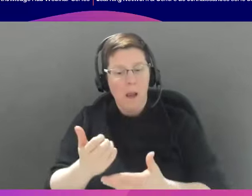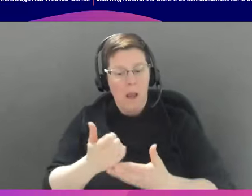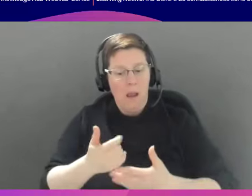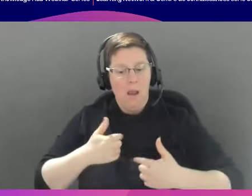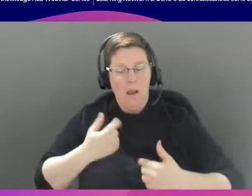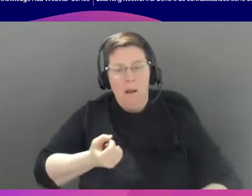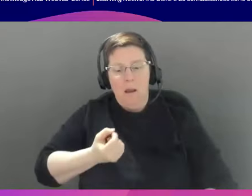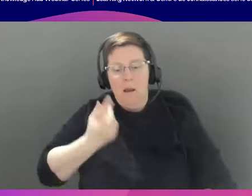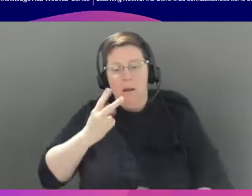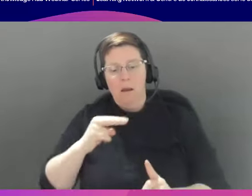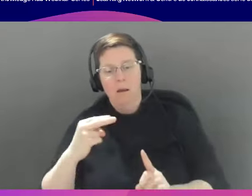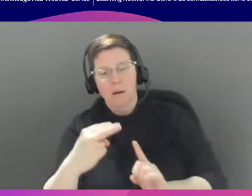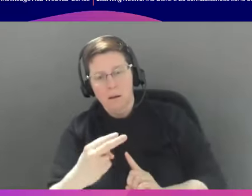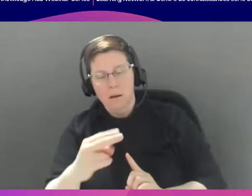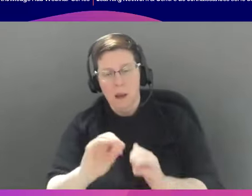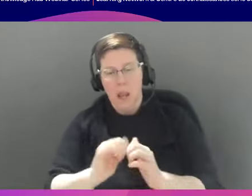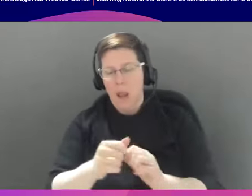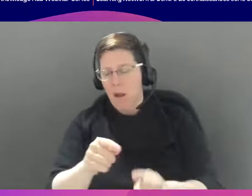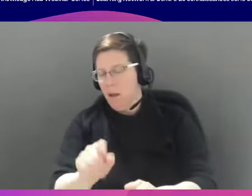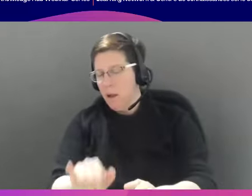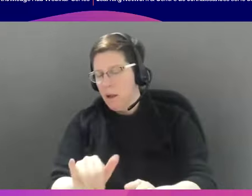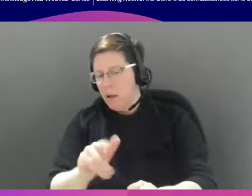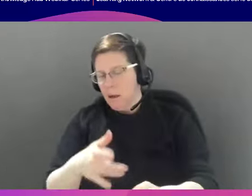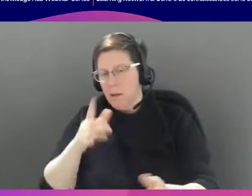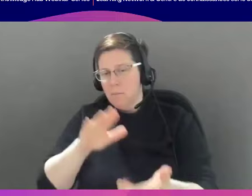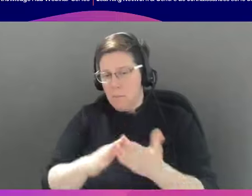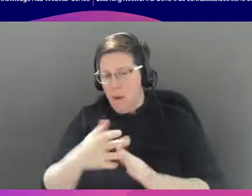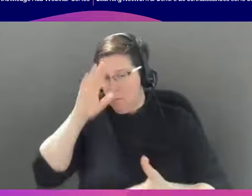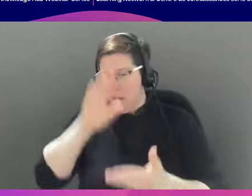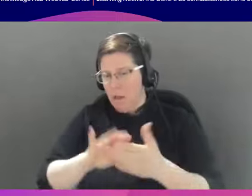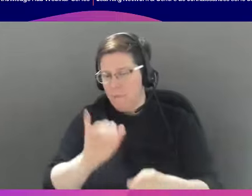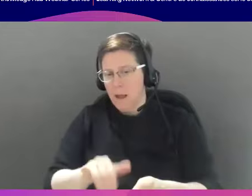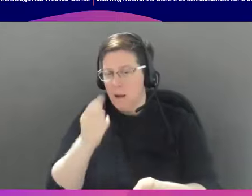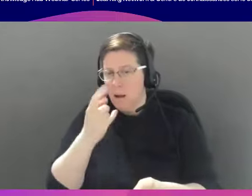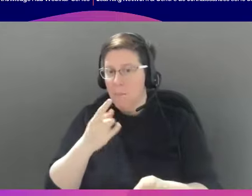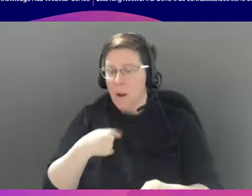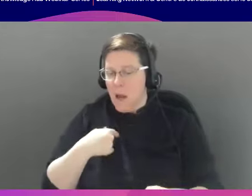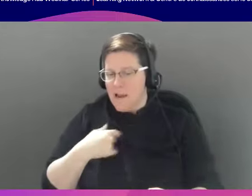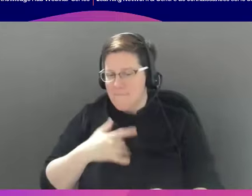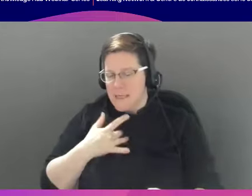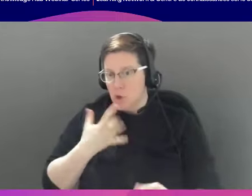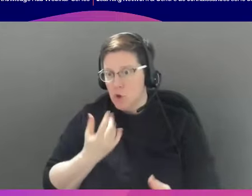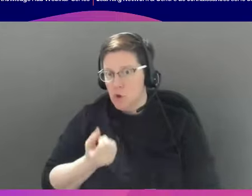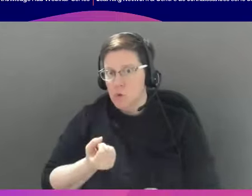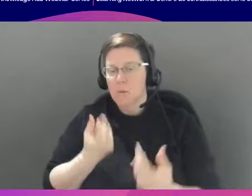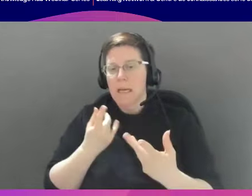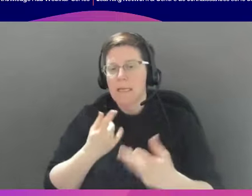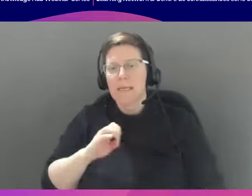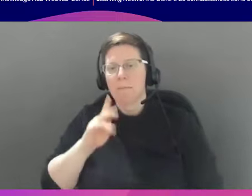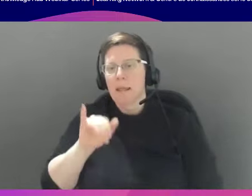understand how somebody may have come to adopt this ideology. But too much empathy can cloud